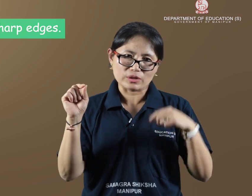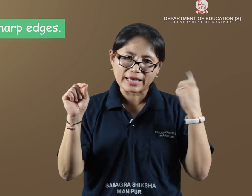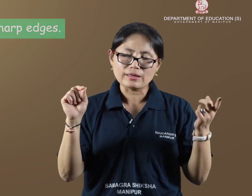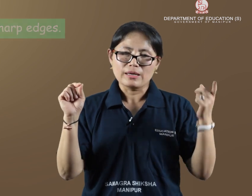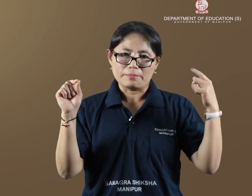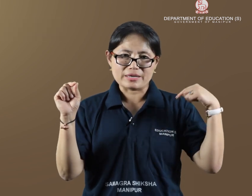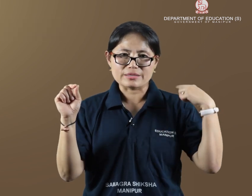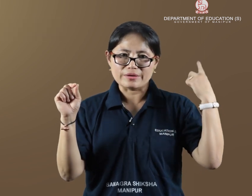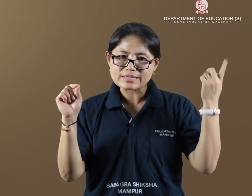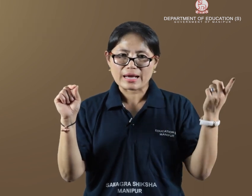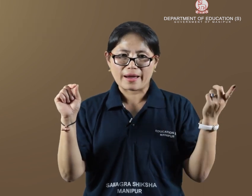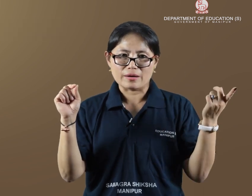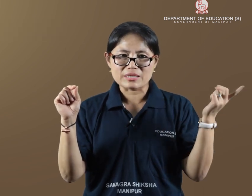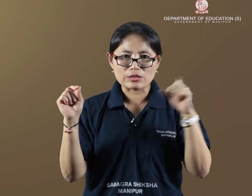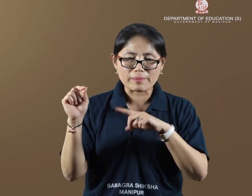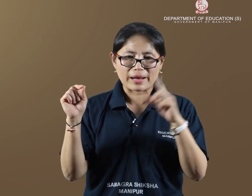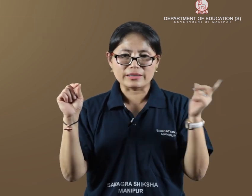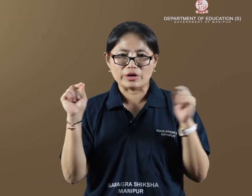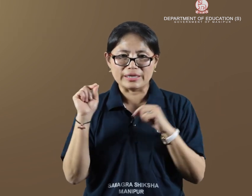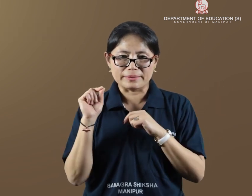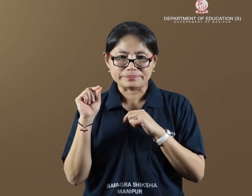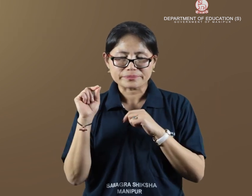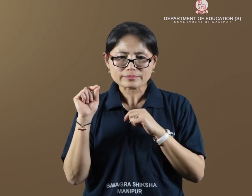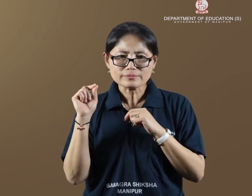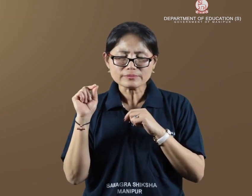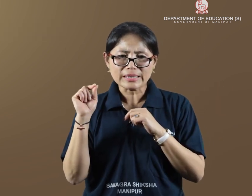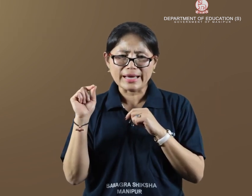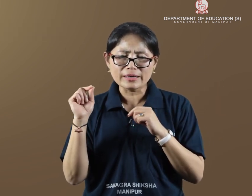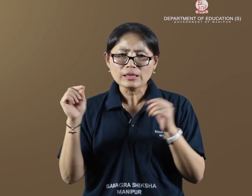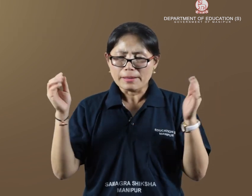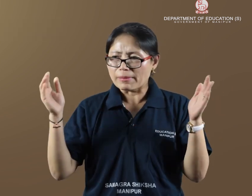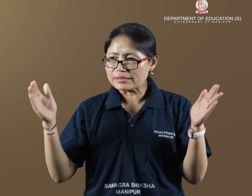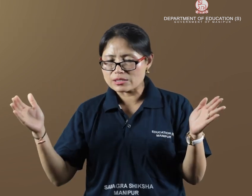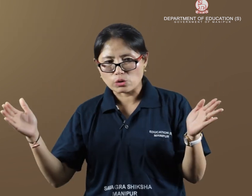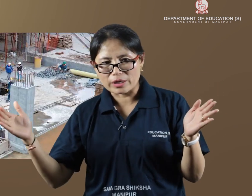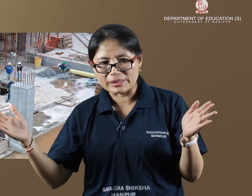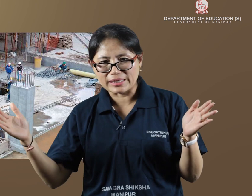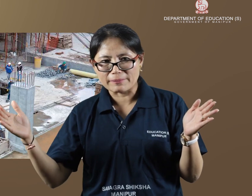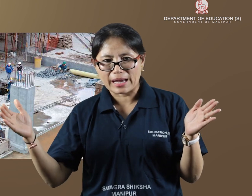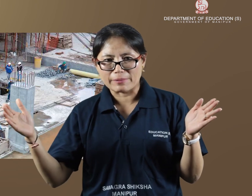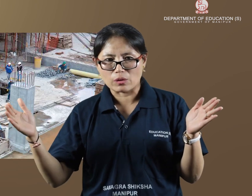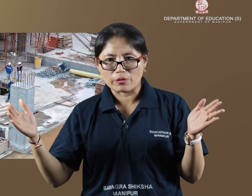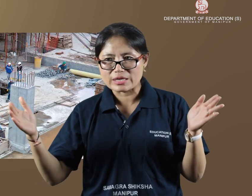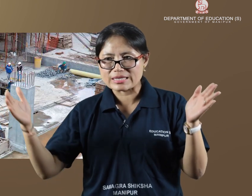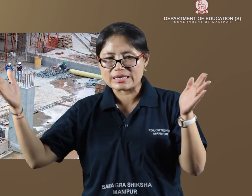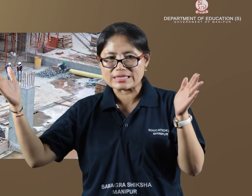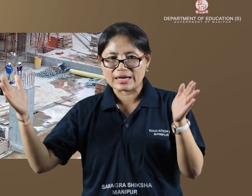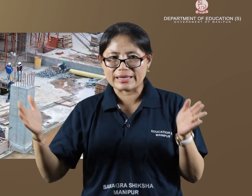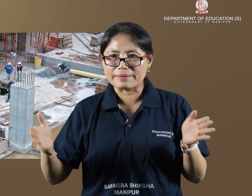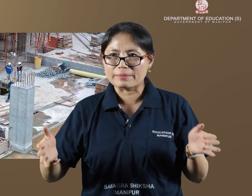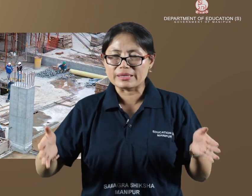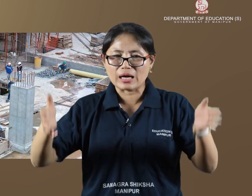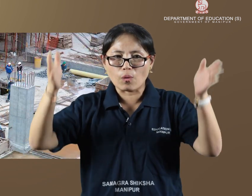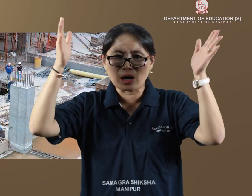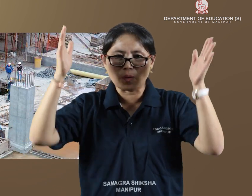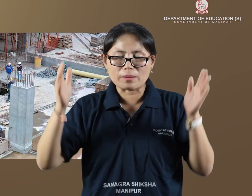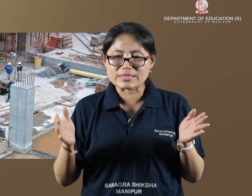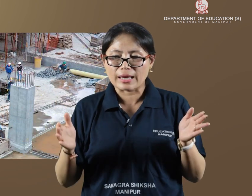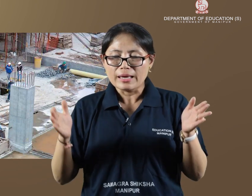that pressure is higher masi lo apply to in then multi story building mayama ko koi city is the kai lai ba building awang awang ba se my